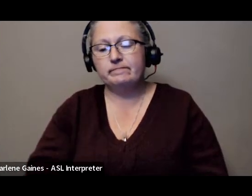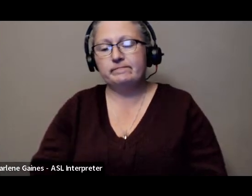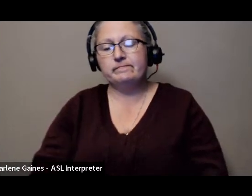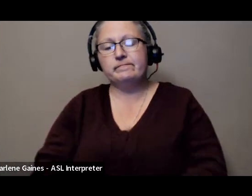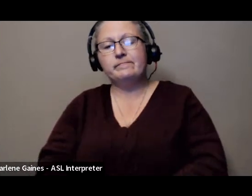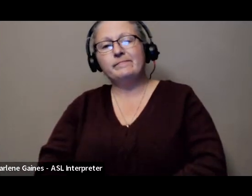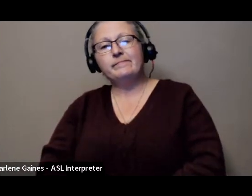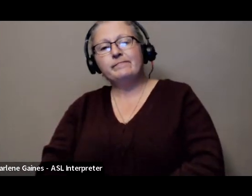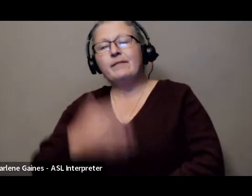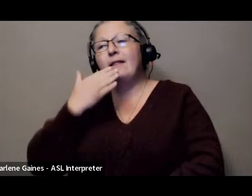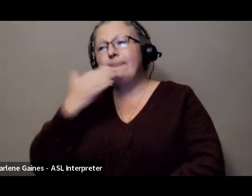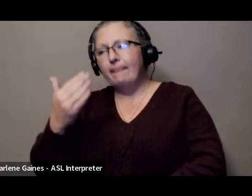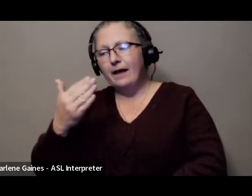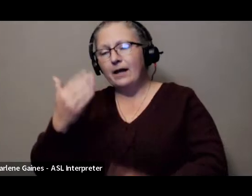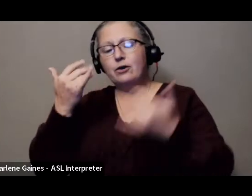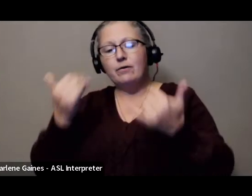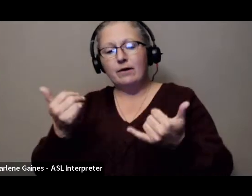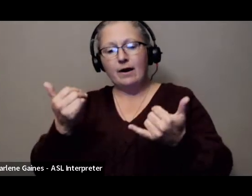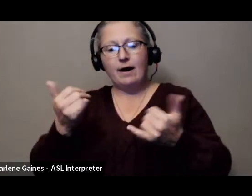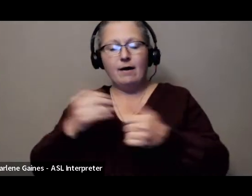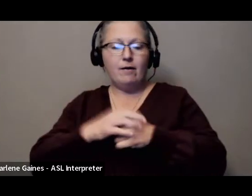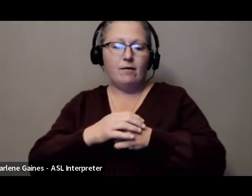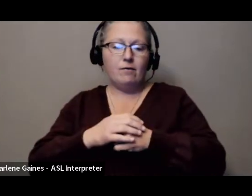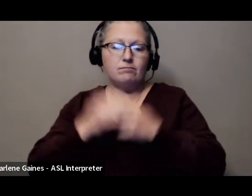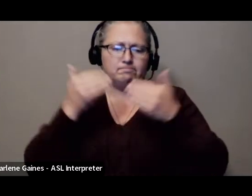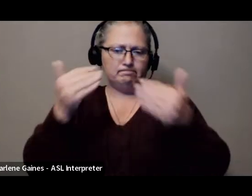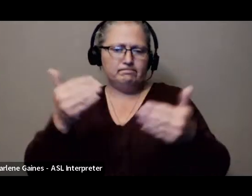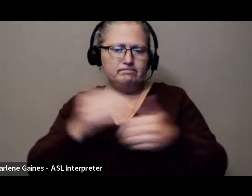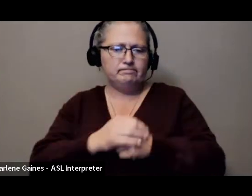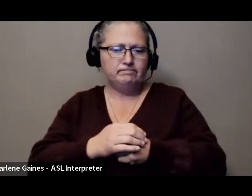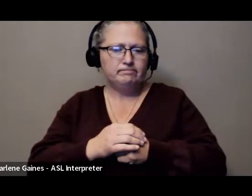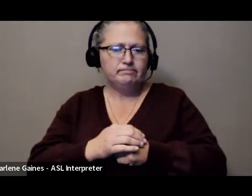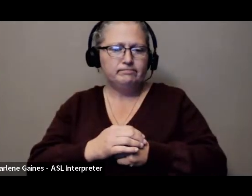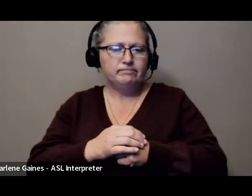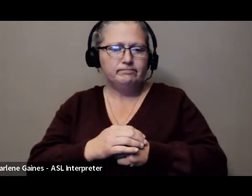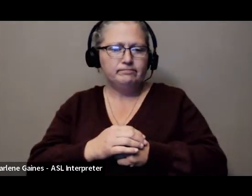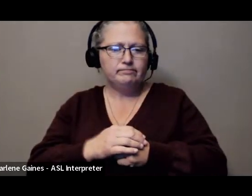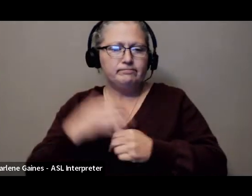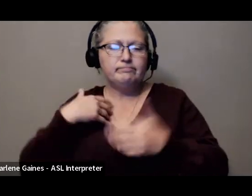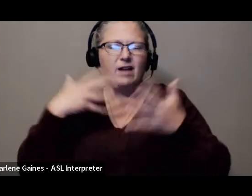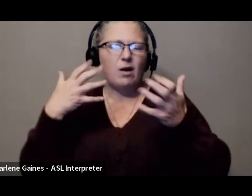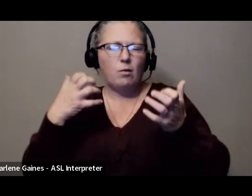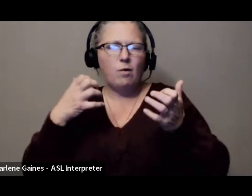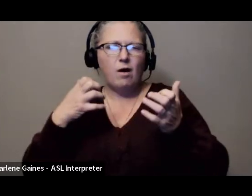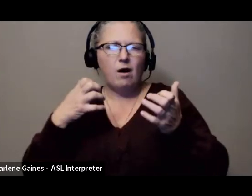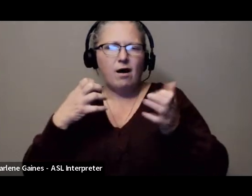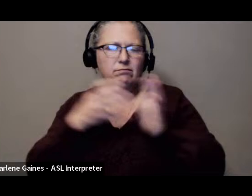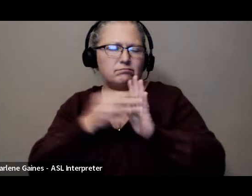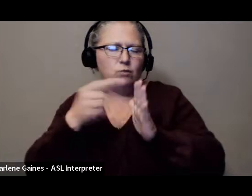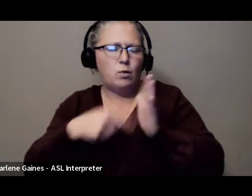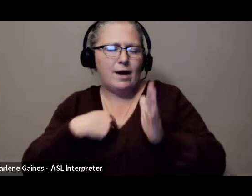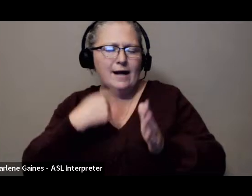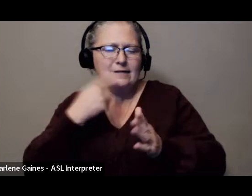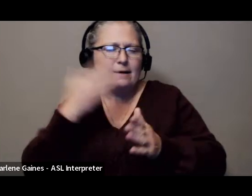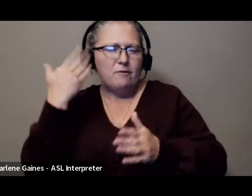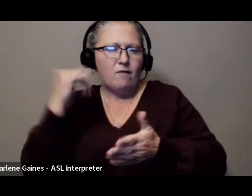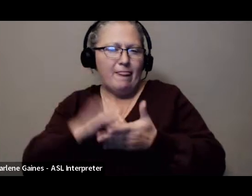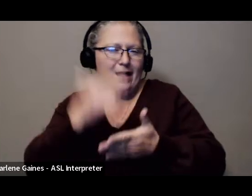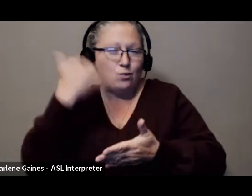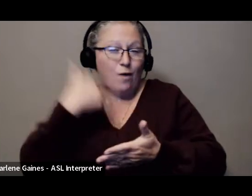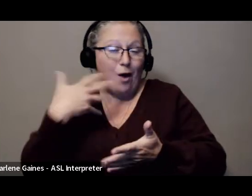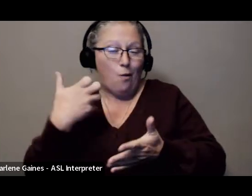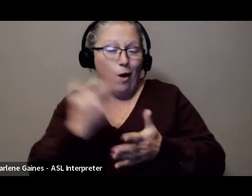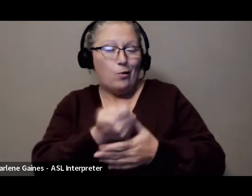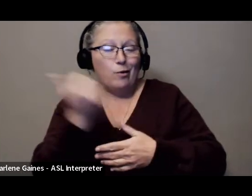Okay, thank you. Now, go ahead. Mhm. I just want to reiterate what I said earlier and why I wanted to